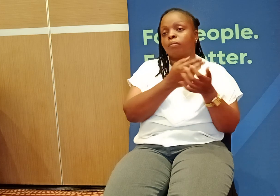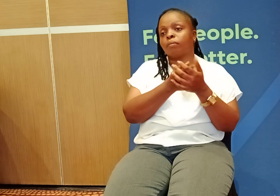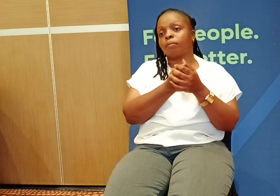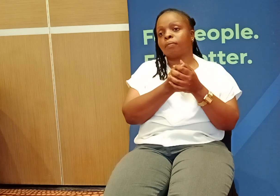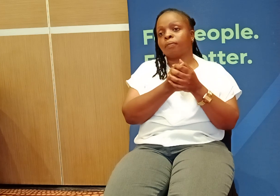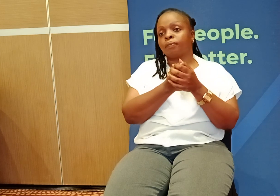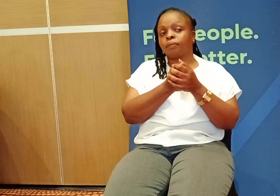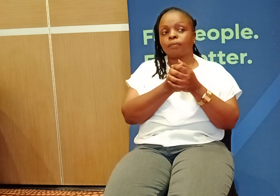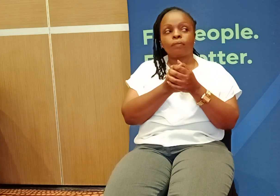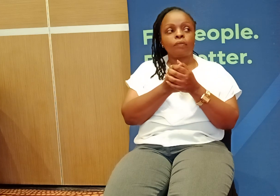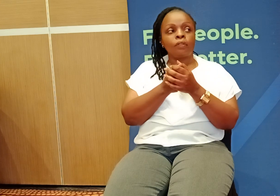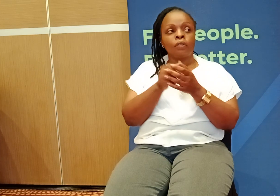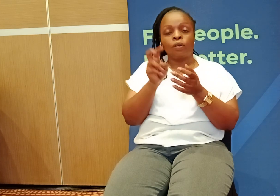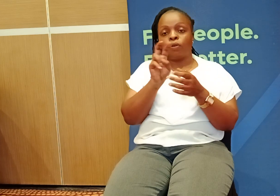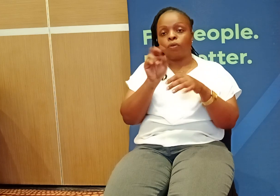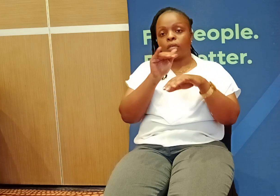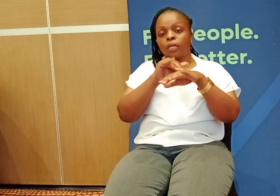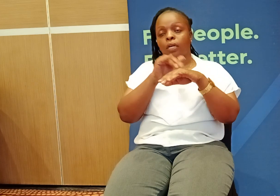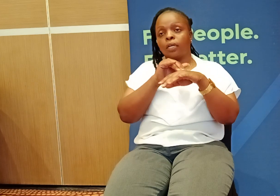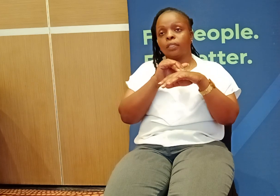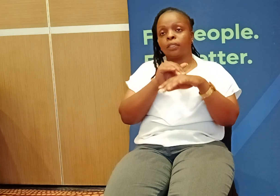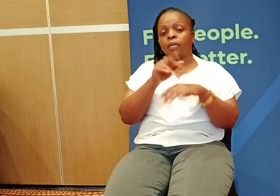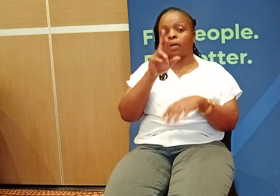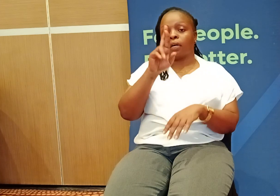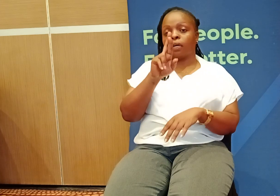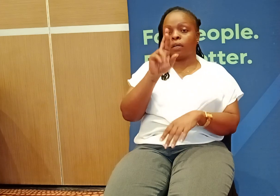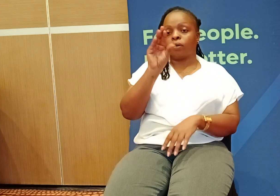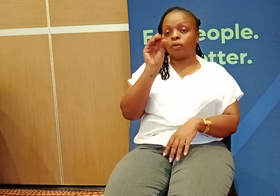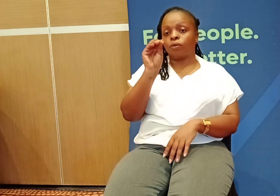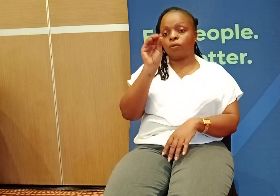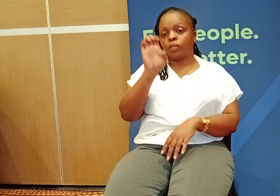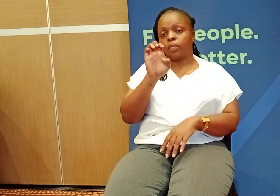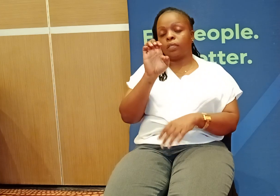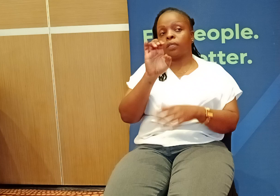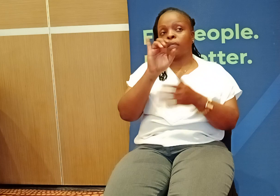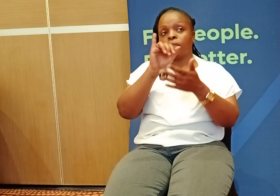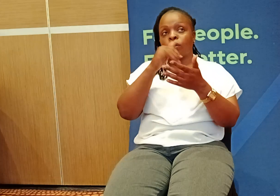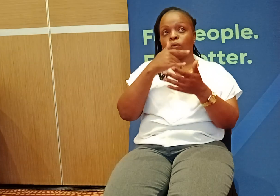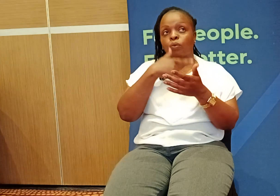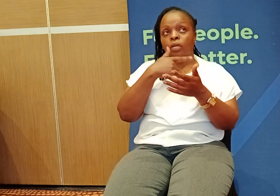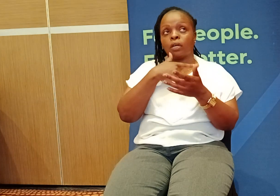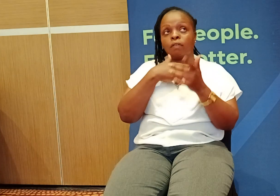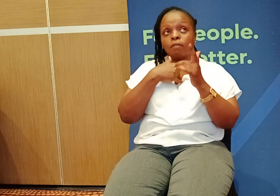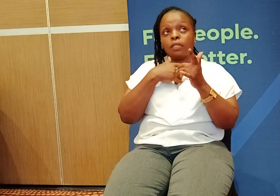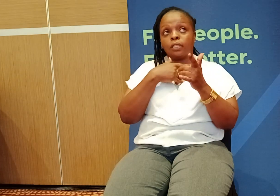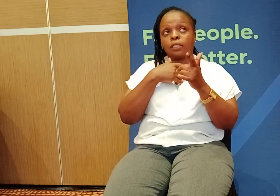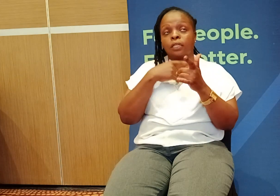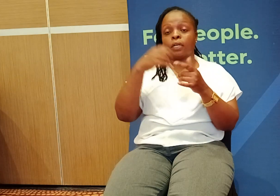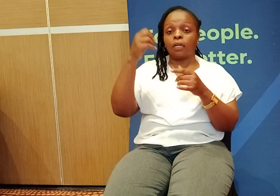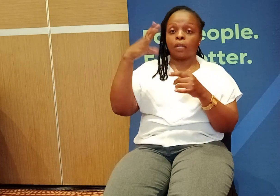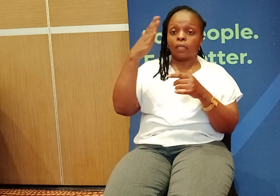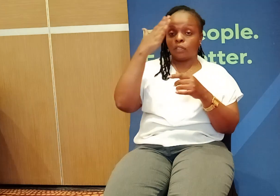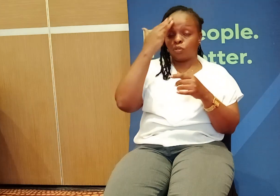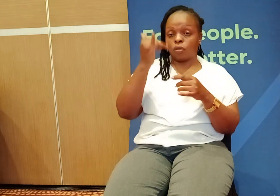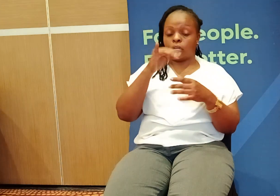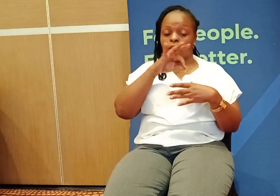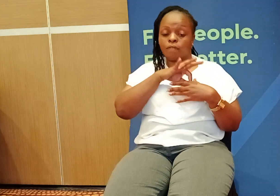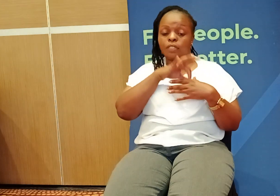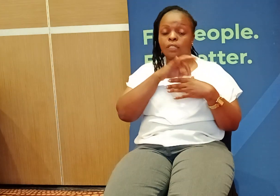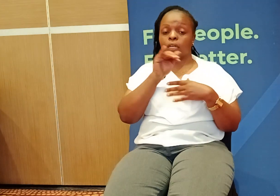Looking at the ROE, this is, we put this slide because investors have asked us for many years, why do we